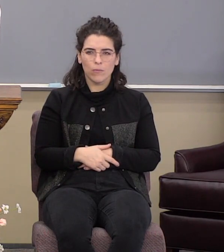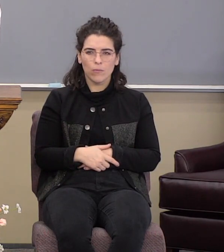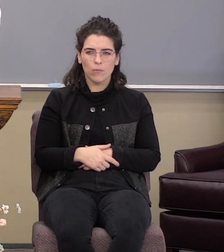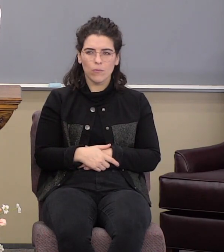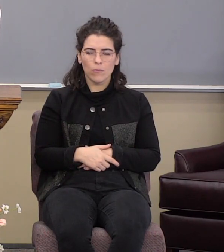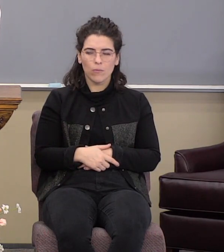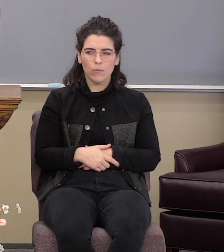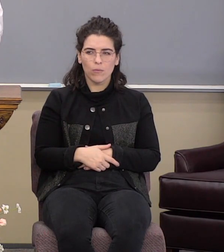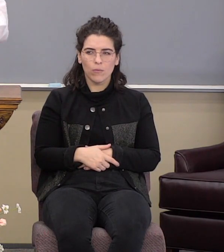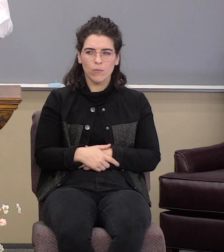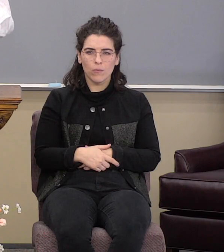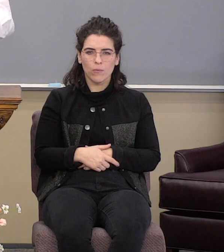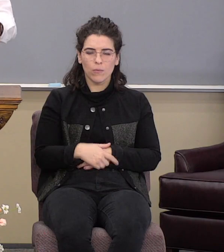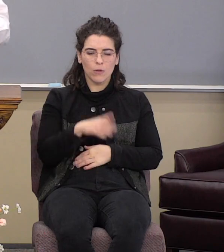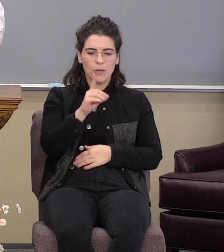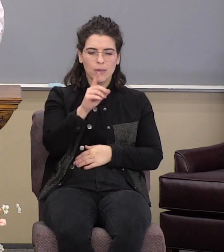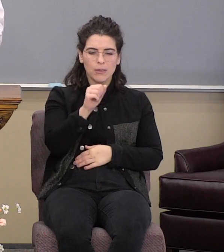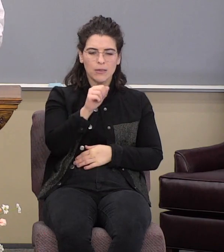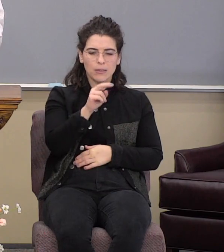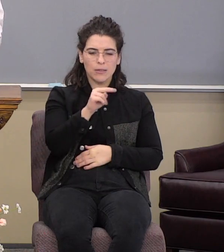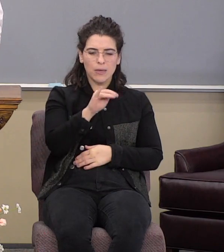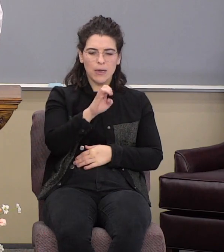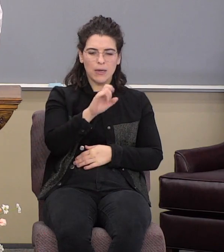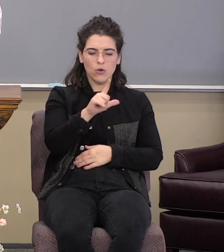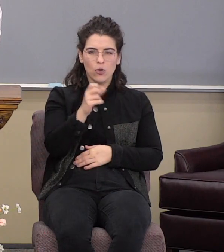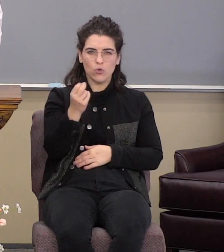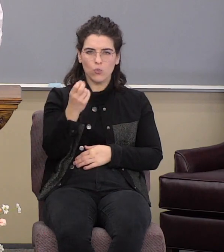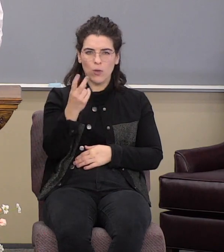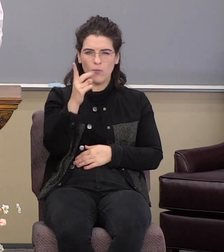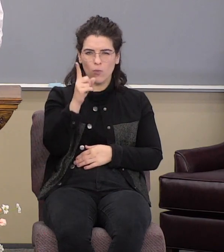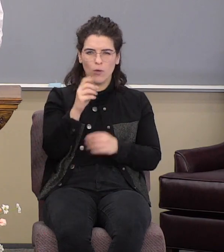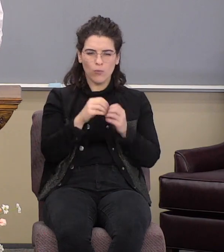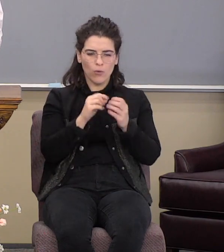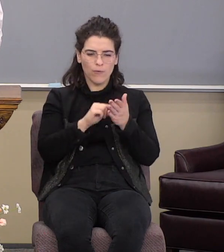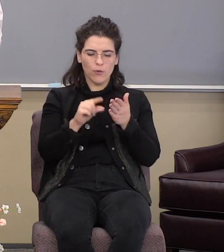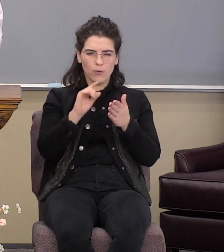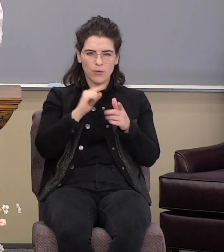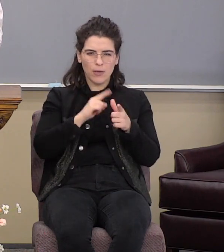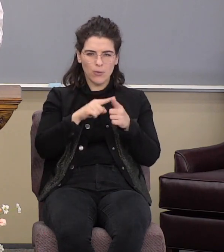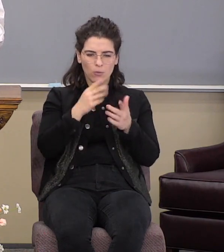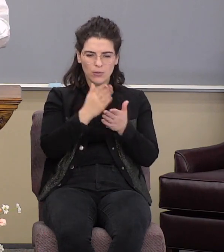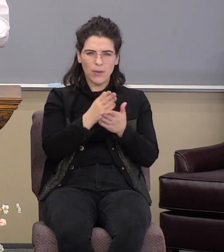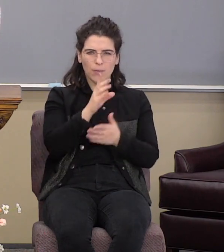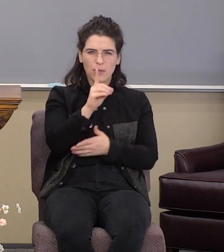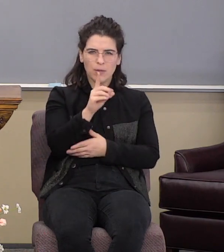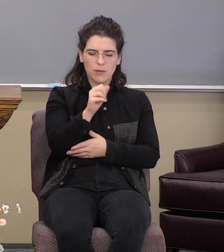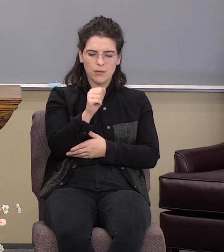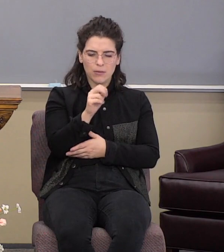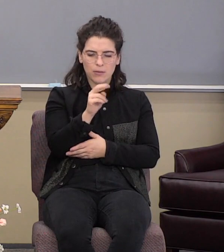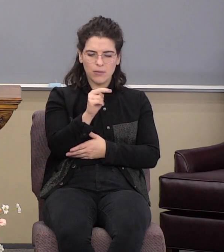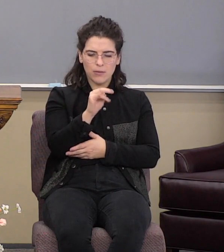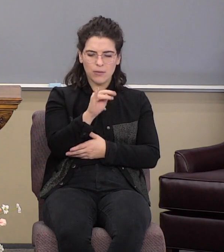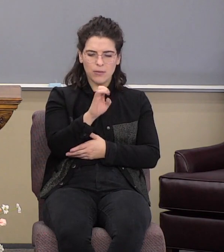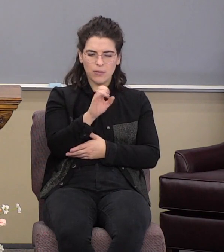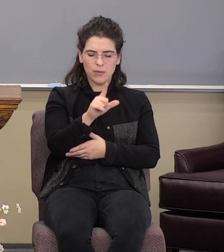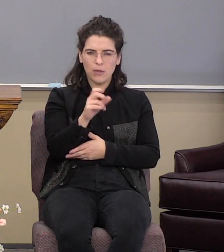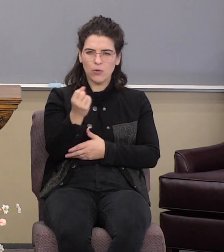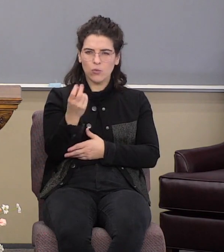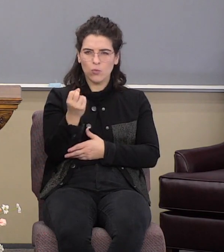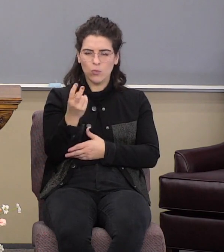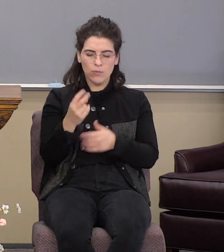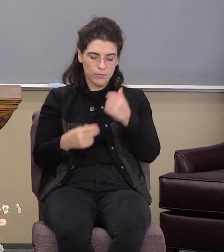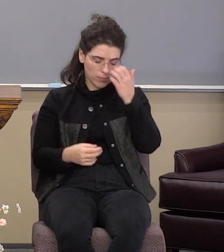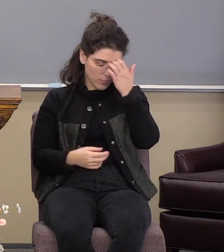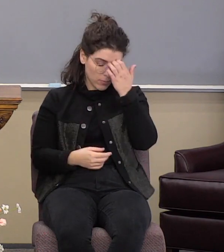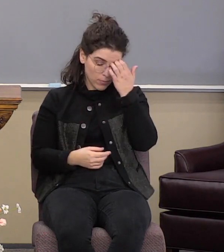Daniel chapter 12. Here's just one more verse, all right? And then we'll just stop. Daniel chapter 12.